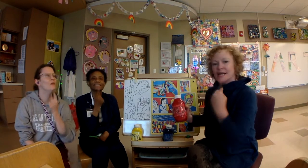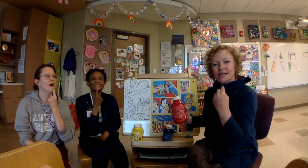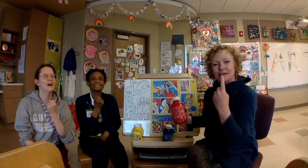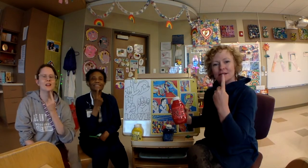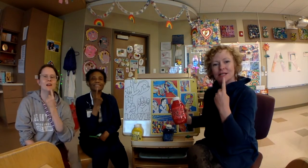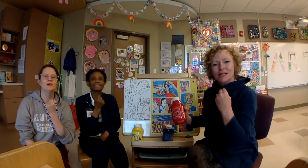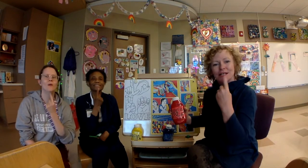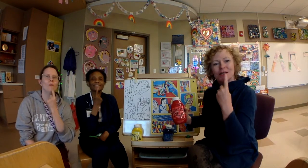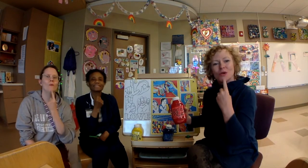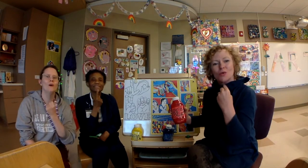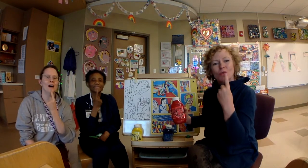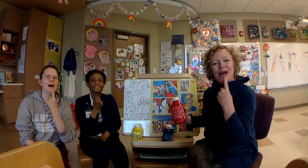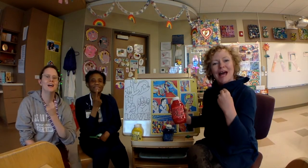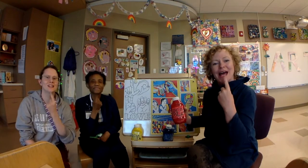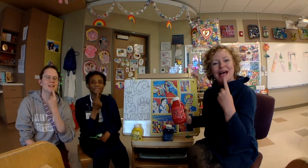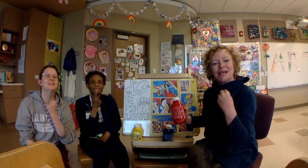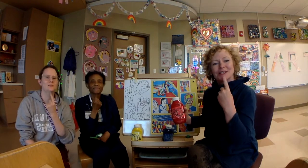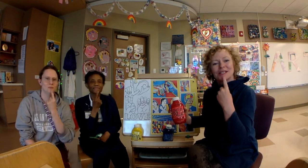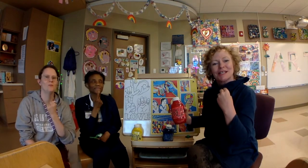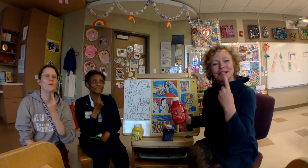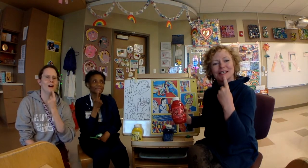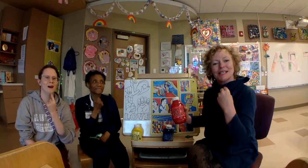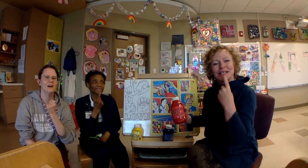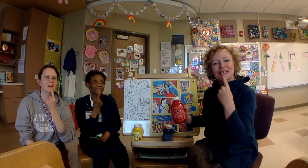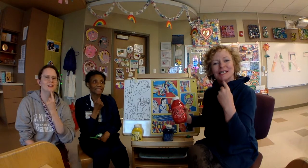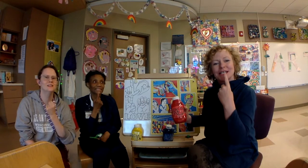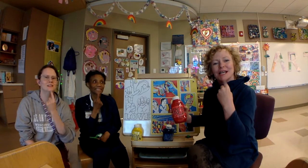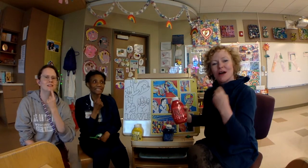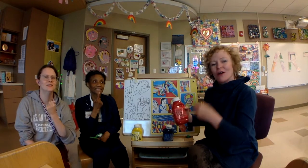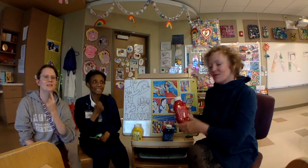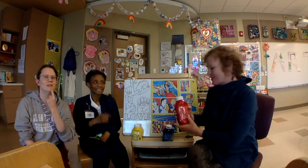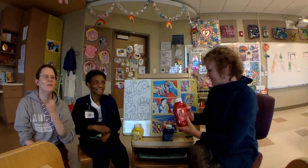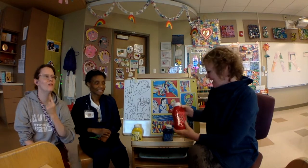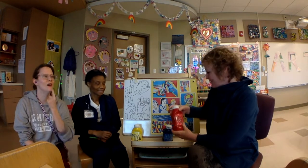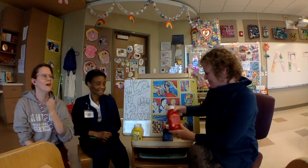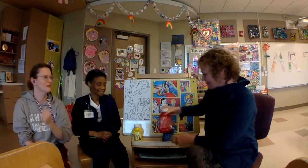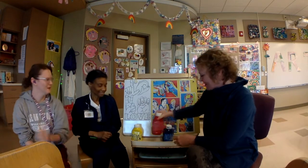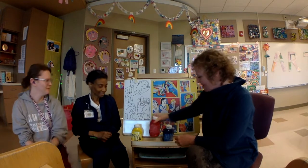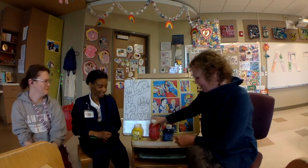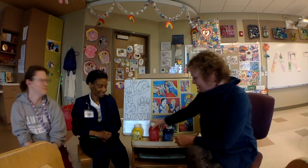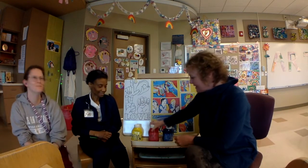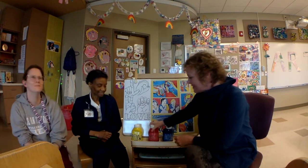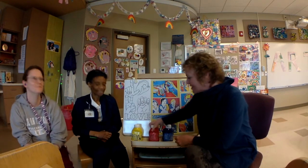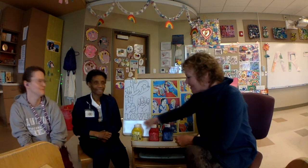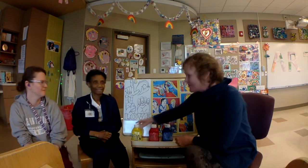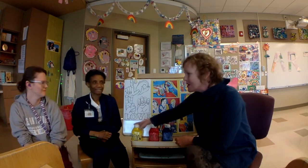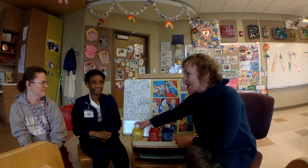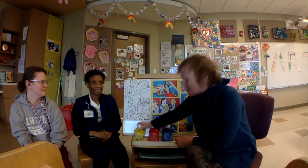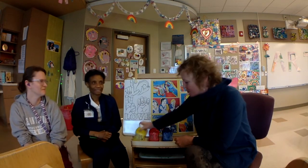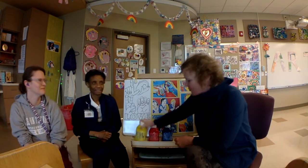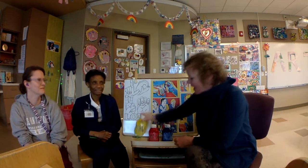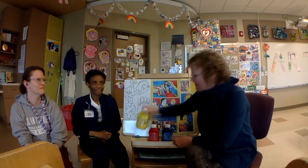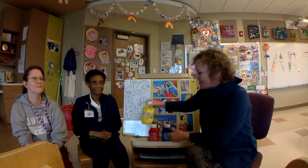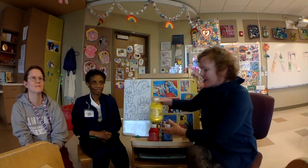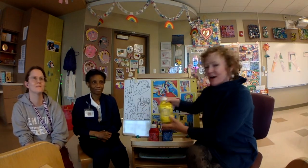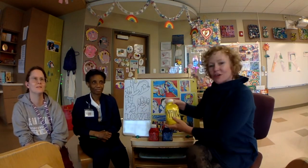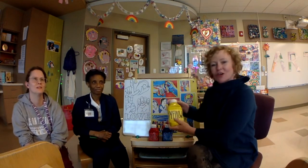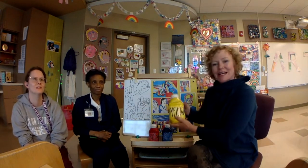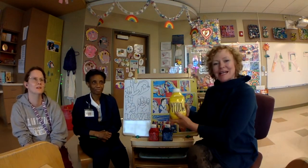Red? Red. All right, fantastic. All right, and then the other primary color